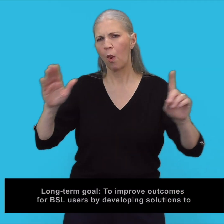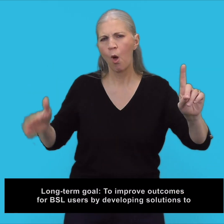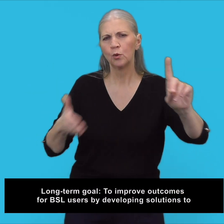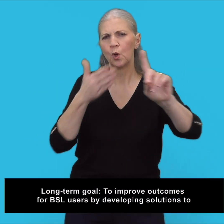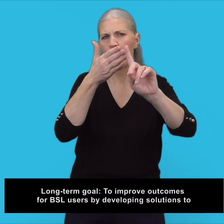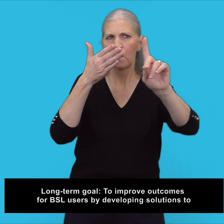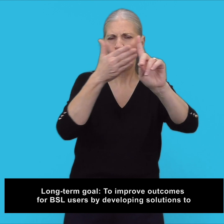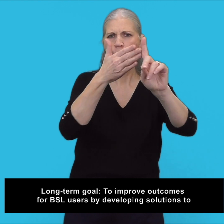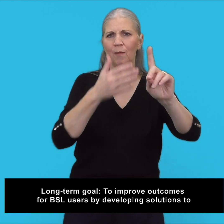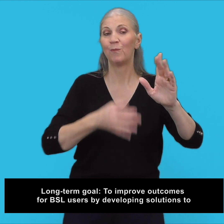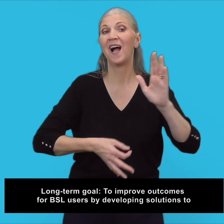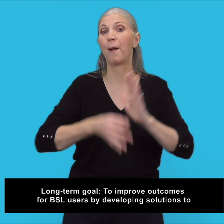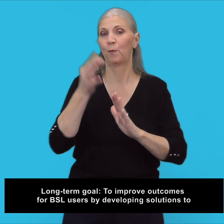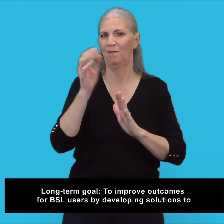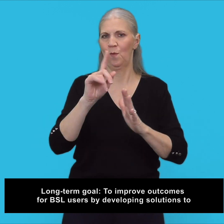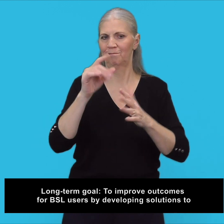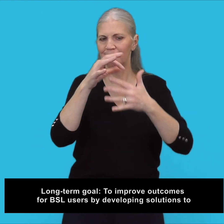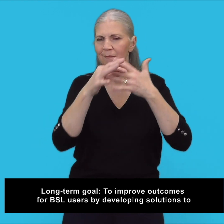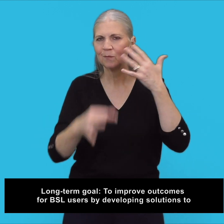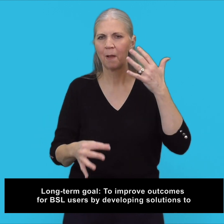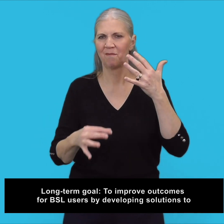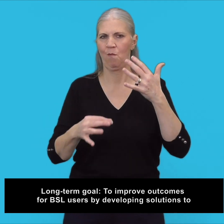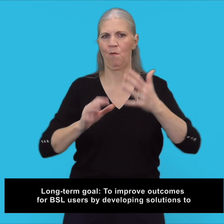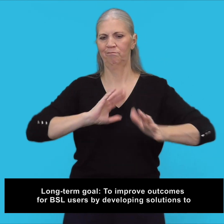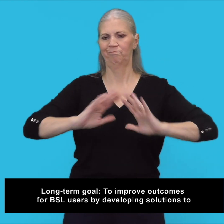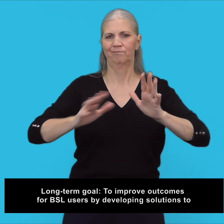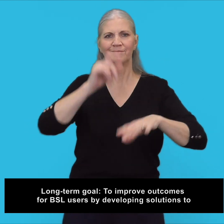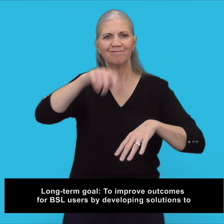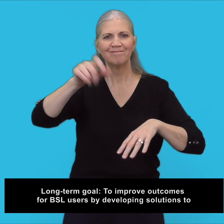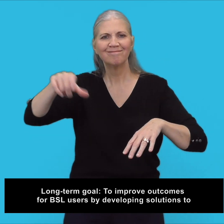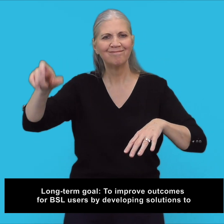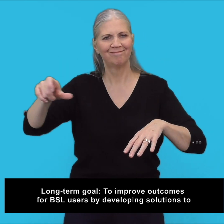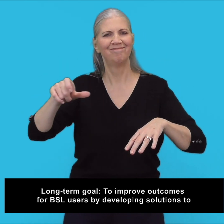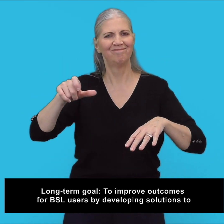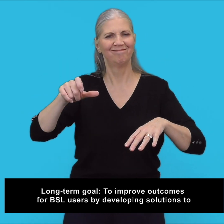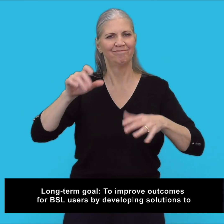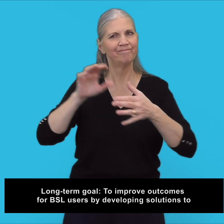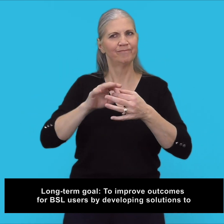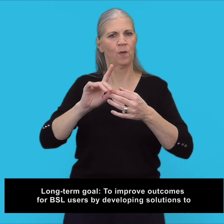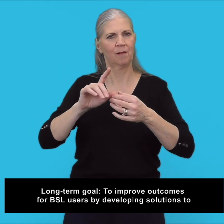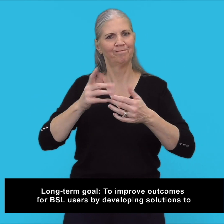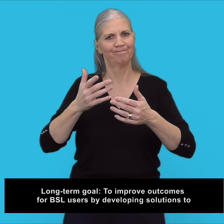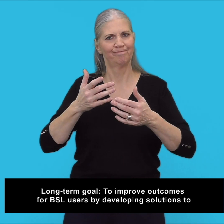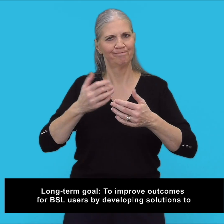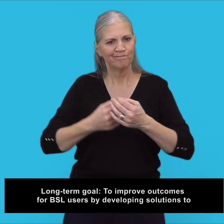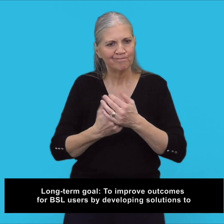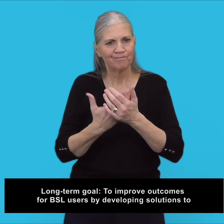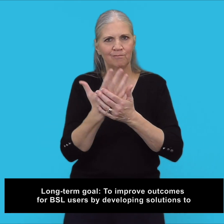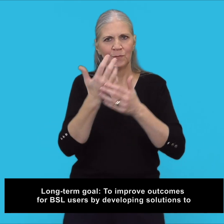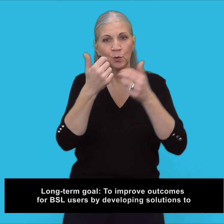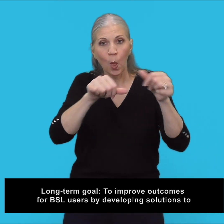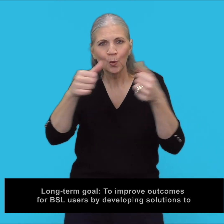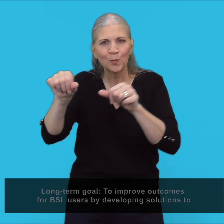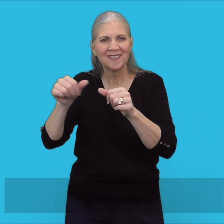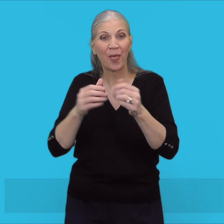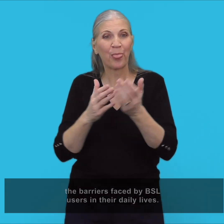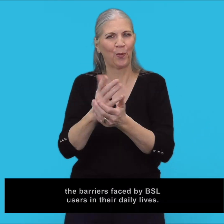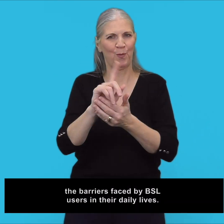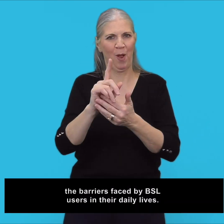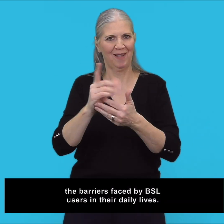Long-term goal: to improve outcome for BSL users by developing solutions to the barriers faced